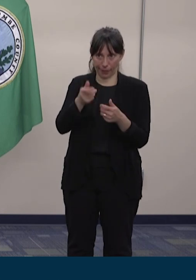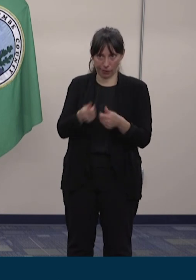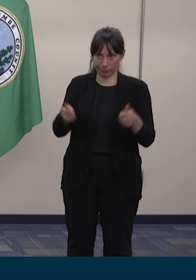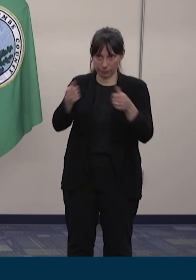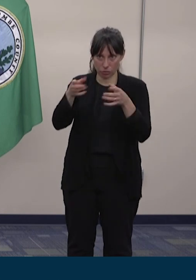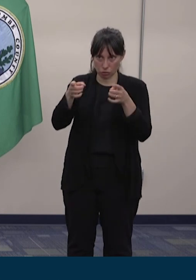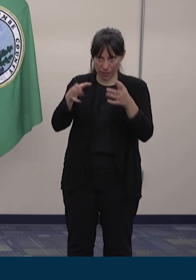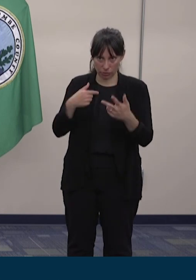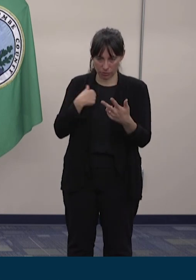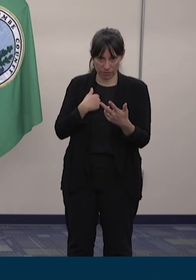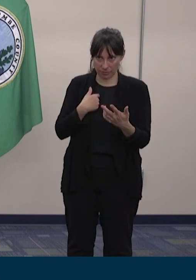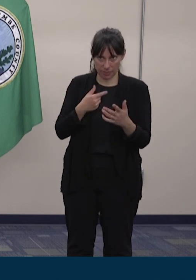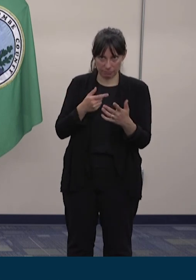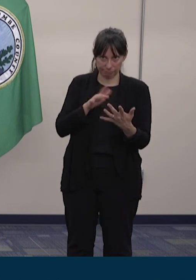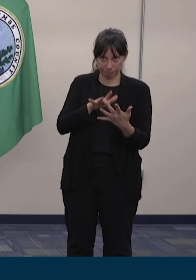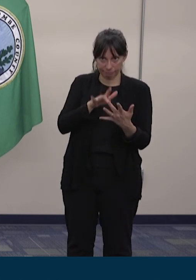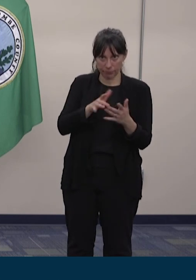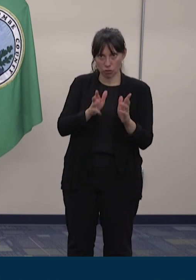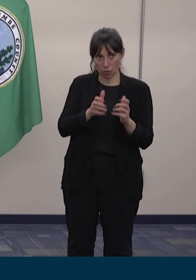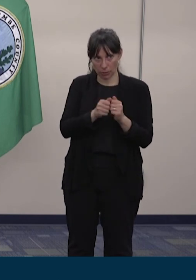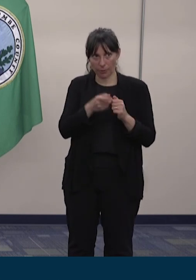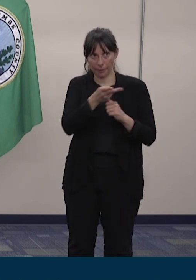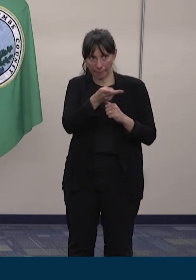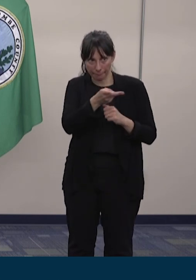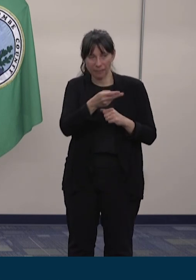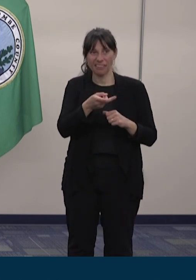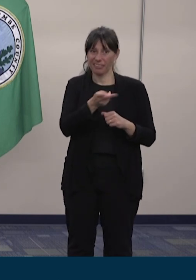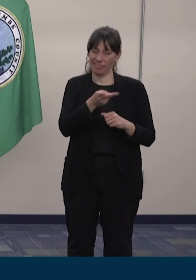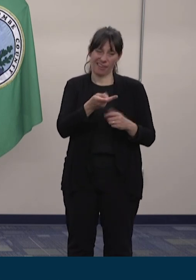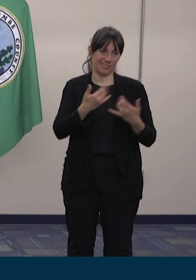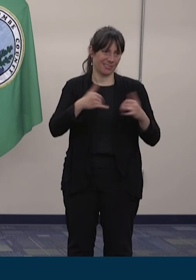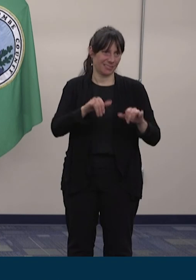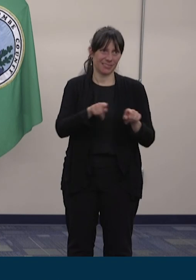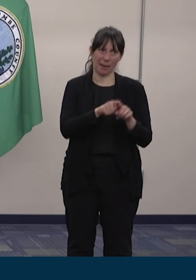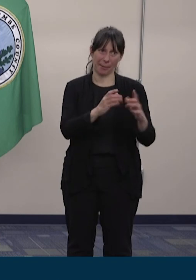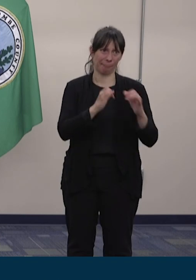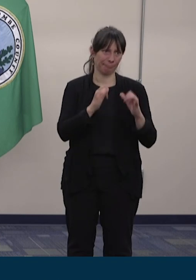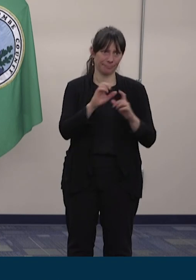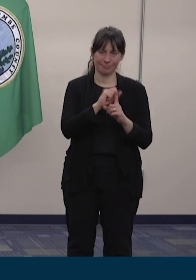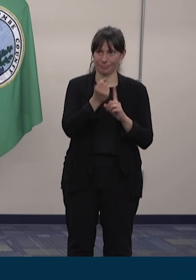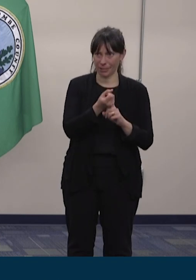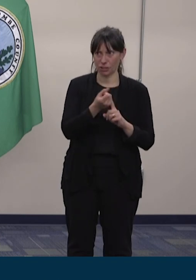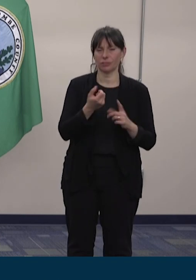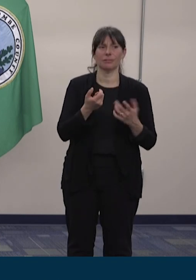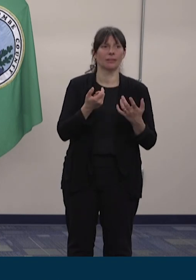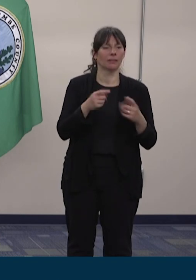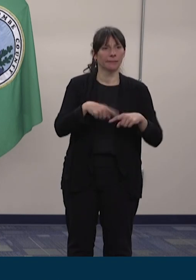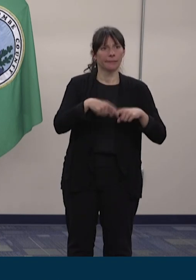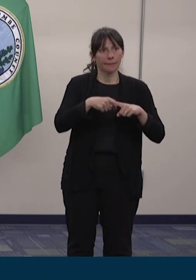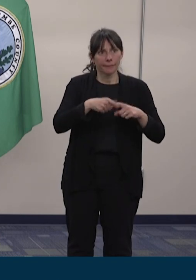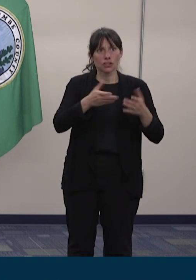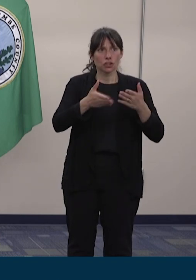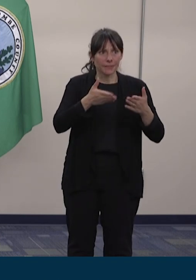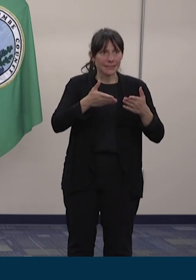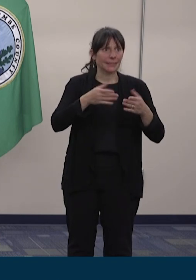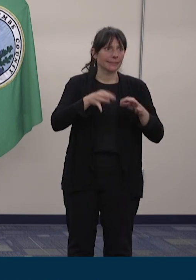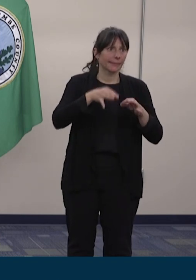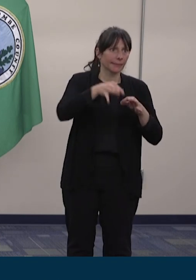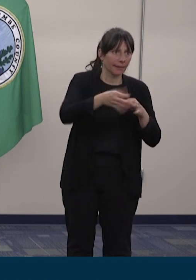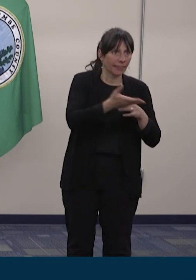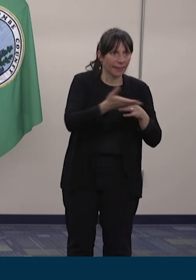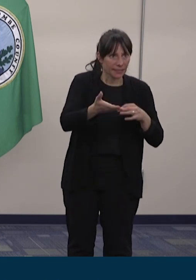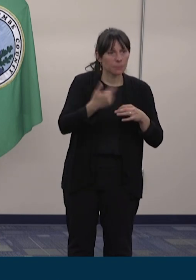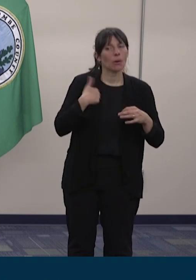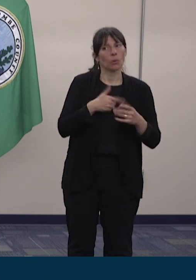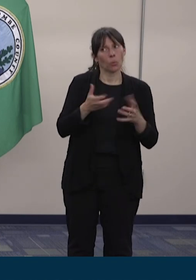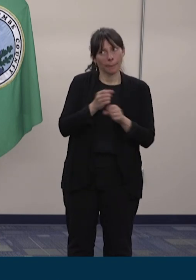allí as we are increasing our provision of care, so are they. And we want to all queremos reassure the community todos servir a la that it is a comunidad safe place to